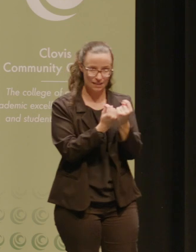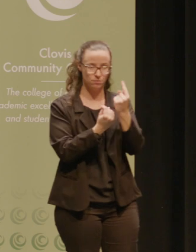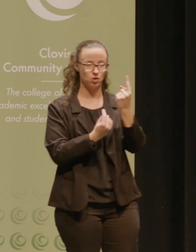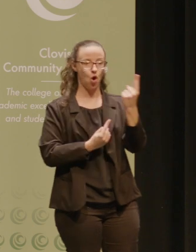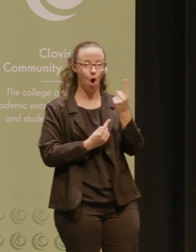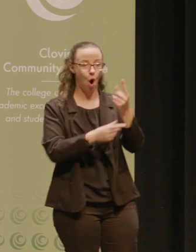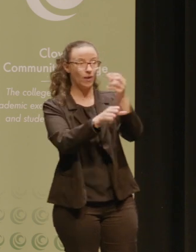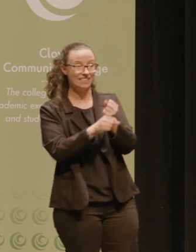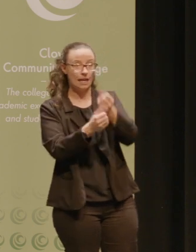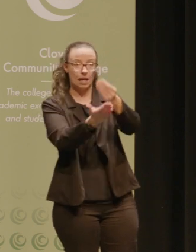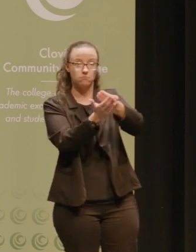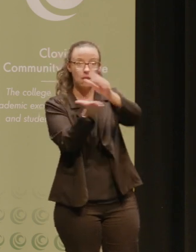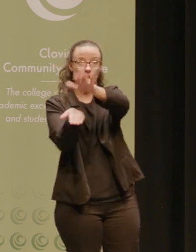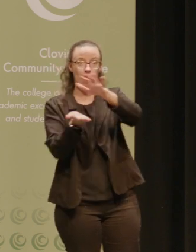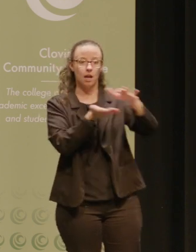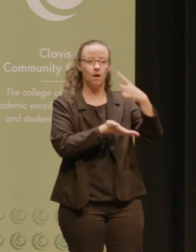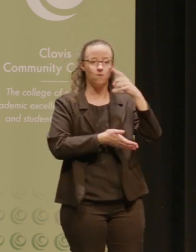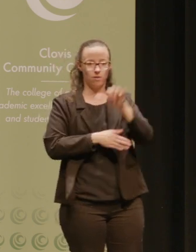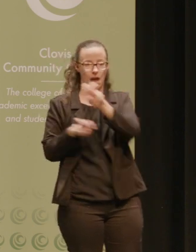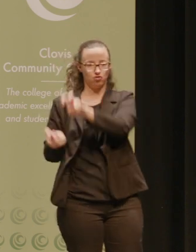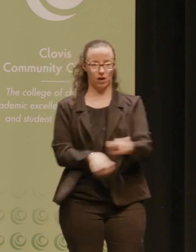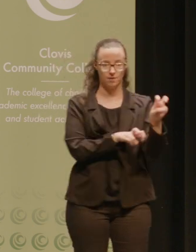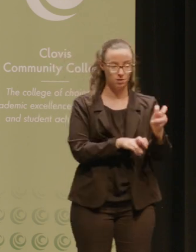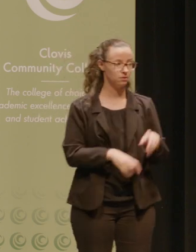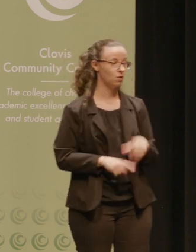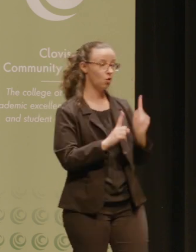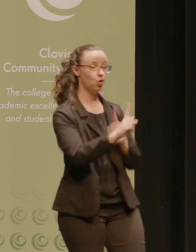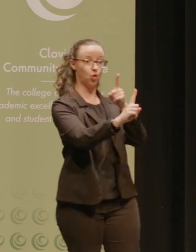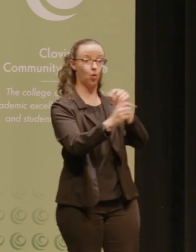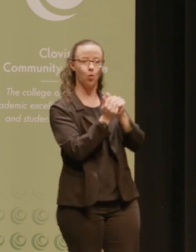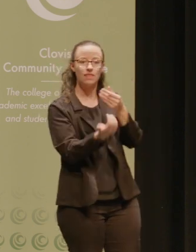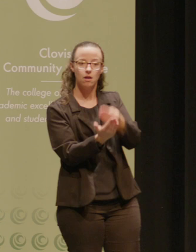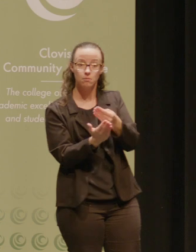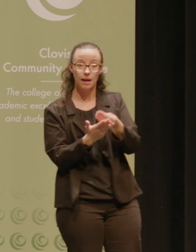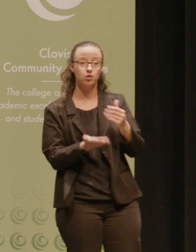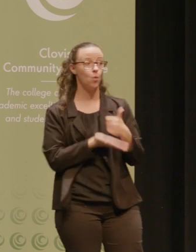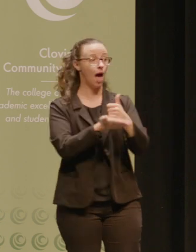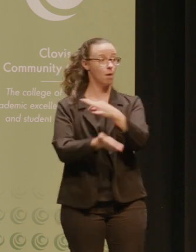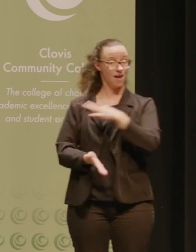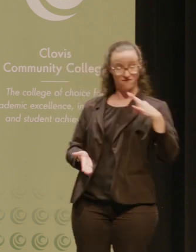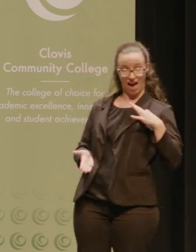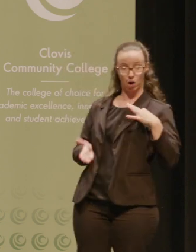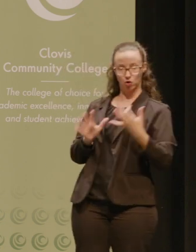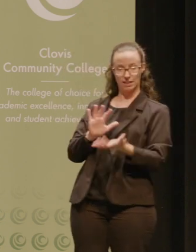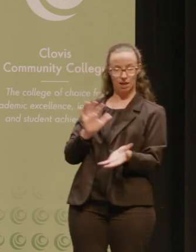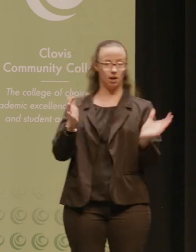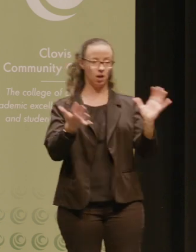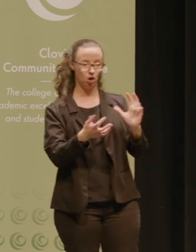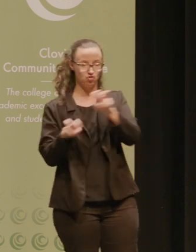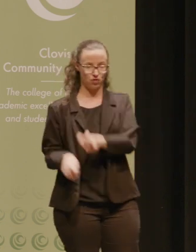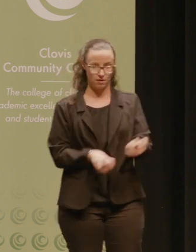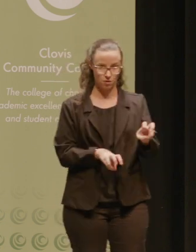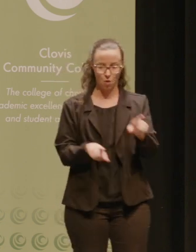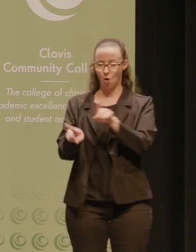and obtaining grants that'll help make that transition. The goal with all these monies is not only to help faculty and make that transition, but